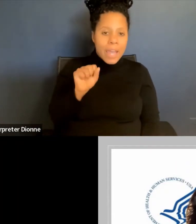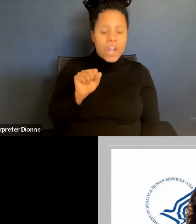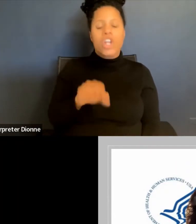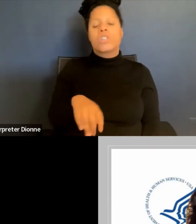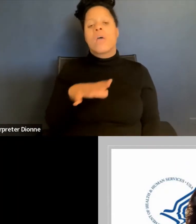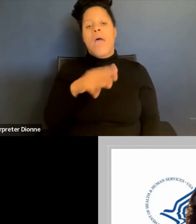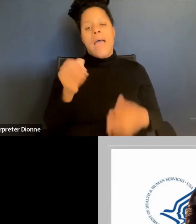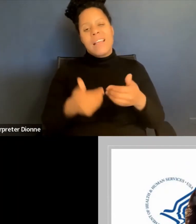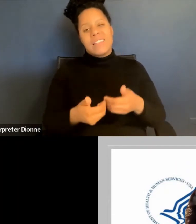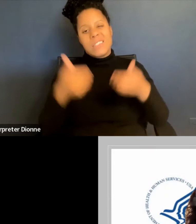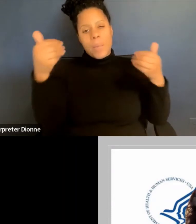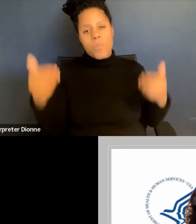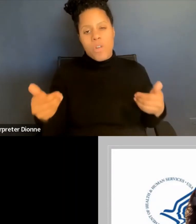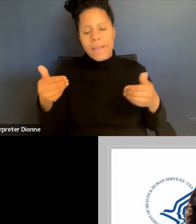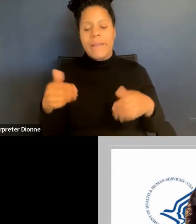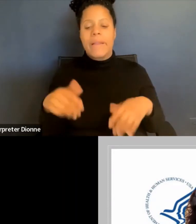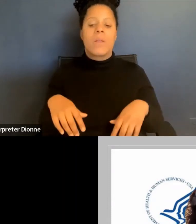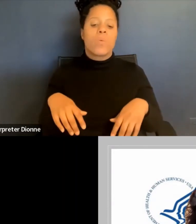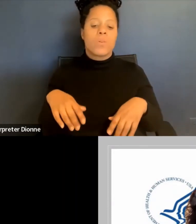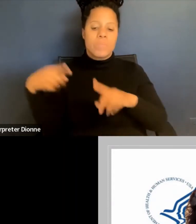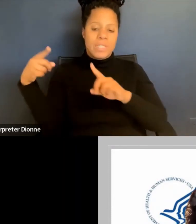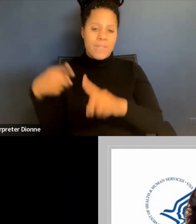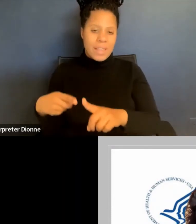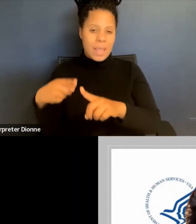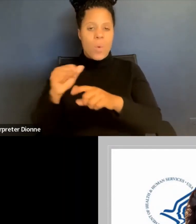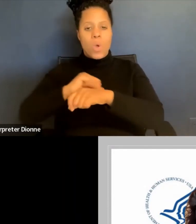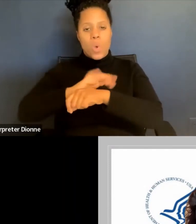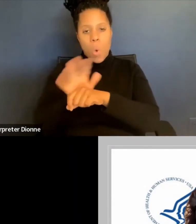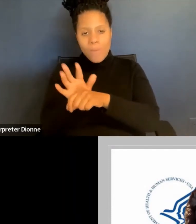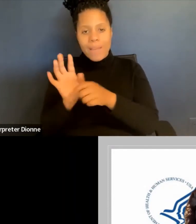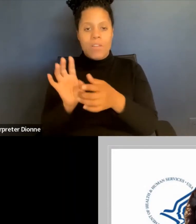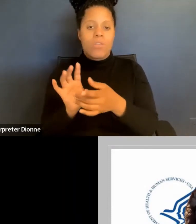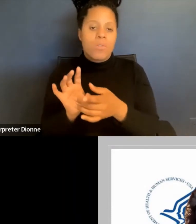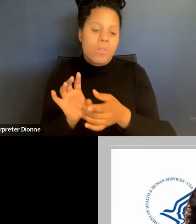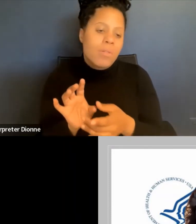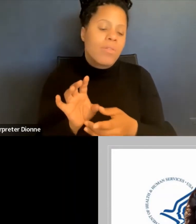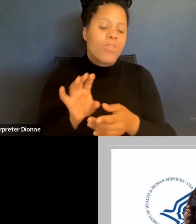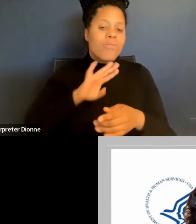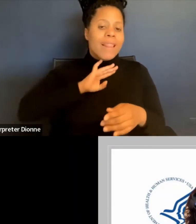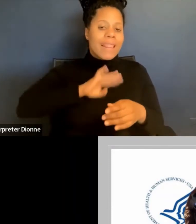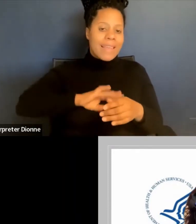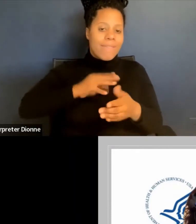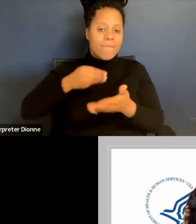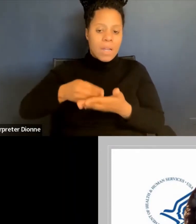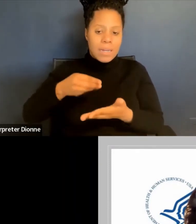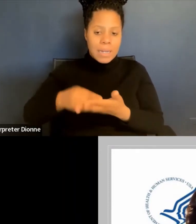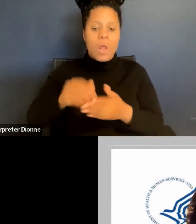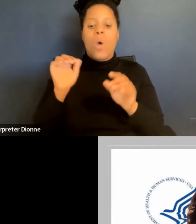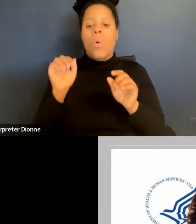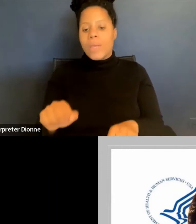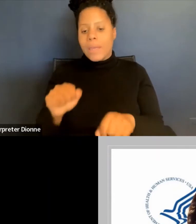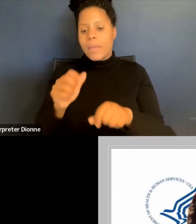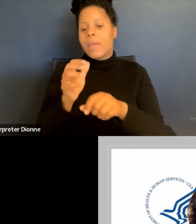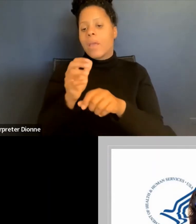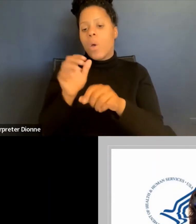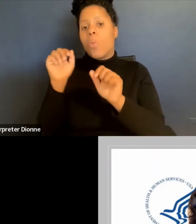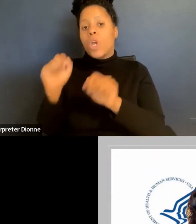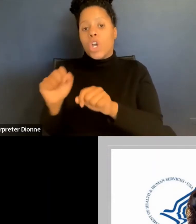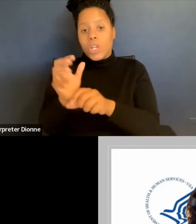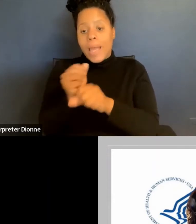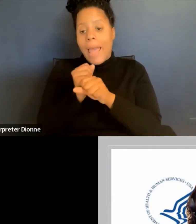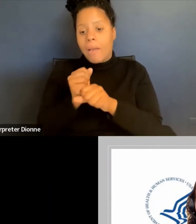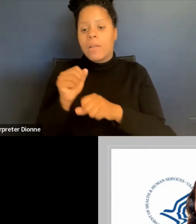specific COVID relief funding, we were able to get funding from the Centers for Disease Control to our